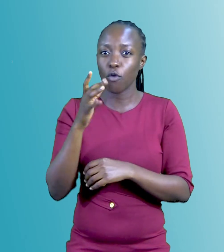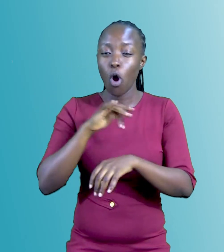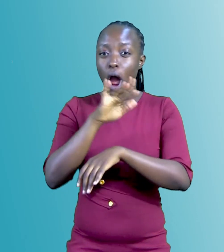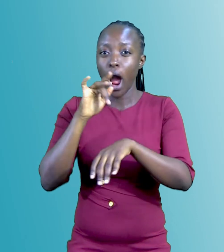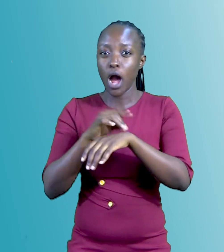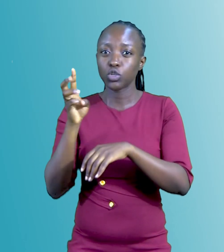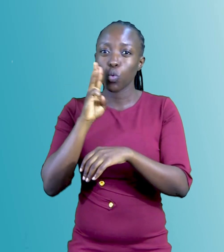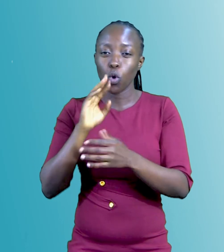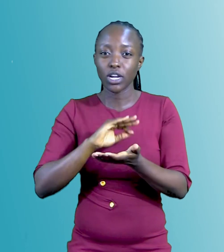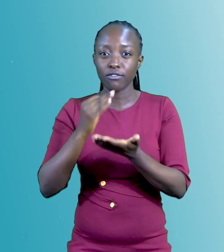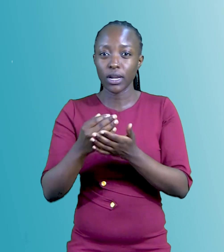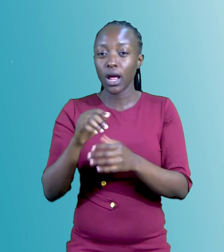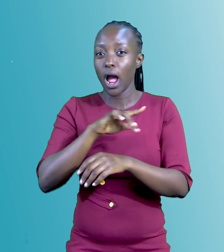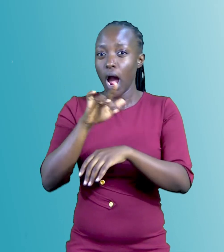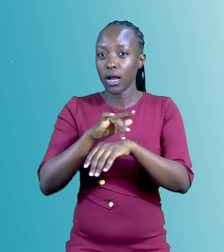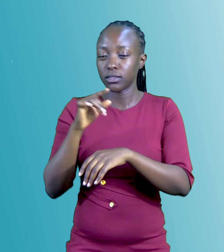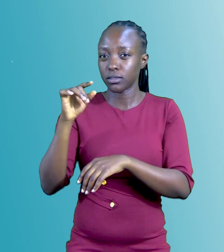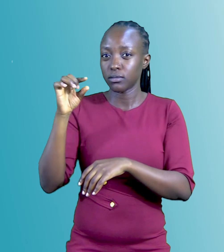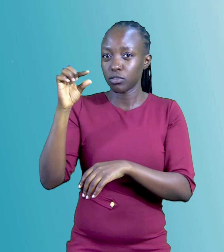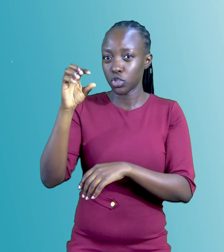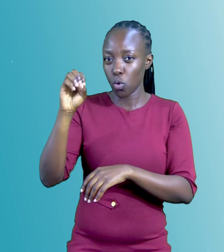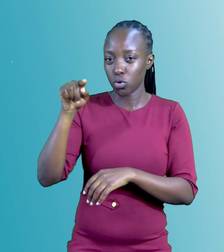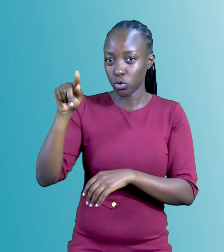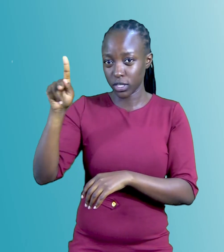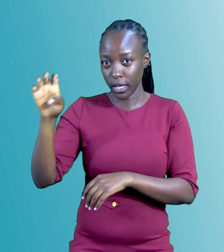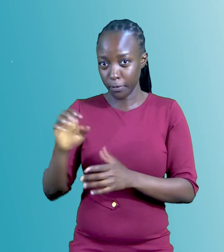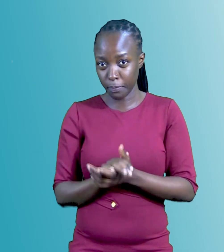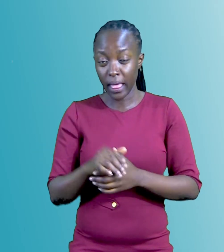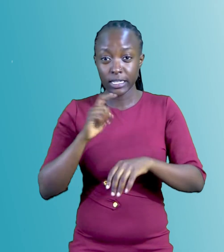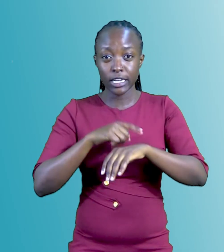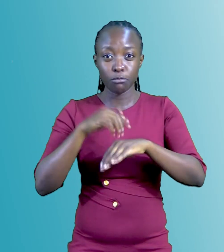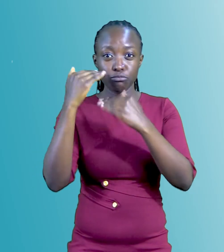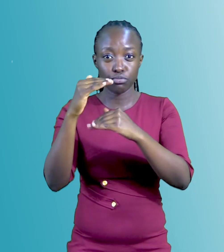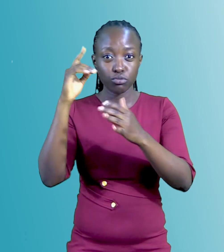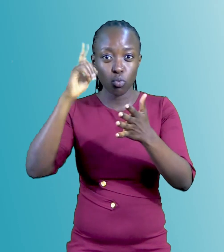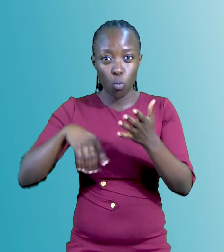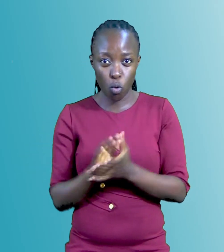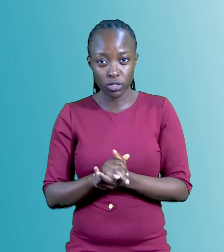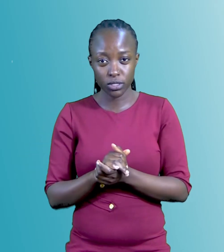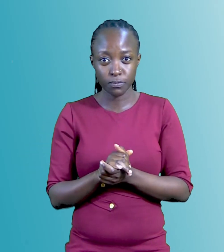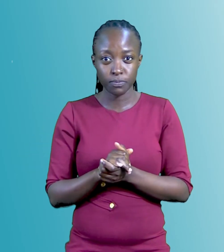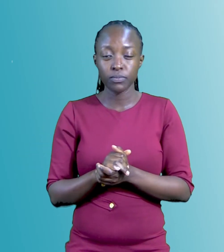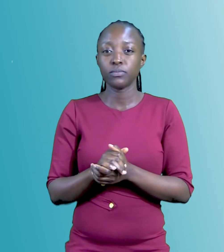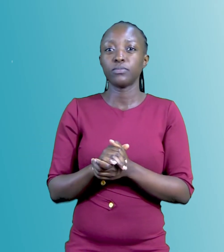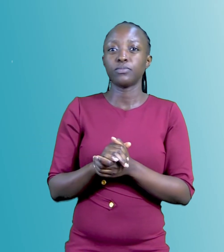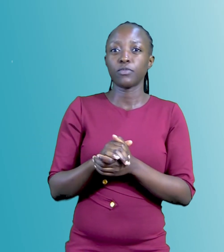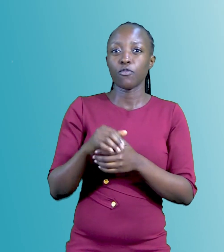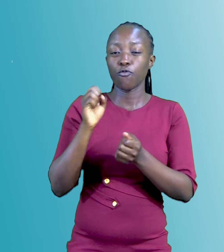info@waterfund.go.ke. The charges for these services are free. The timelines expected for acknowledging receipt of project proposals is 14